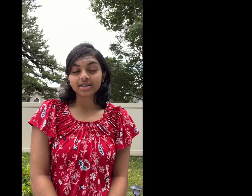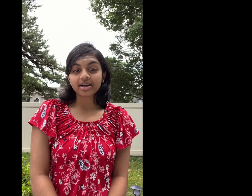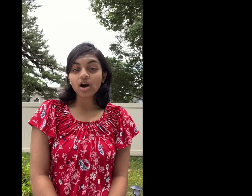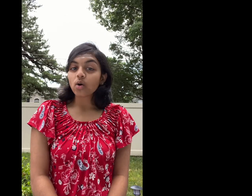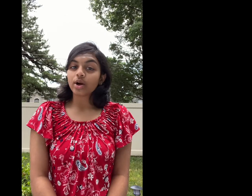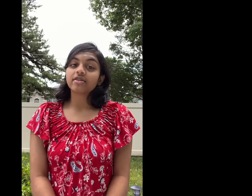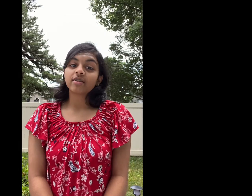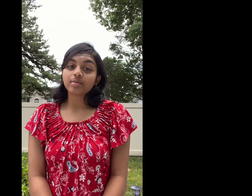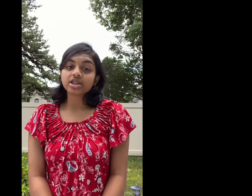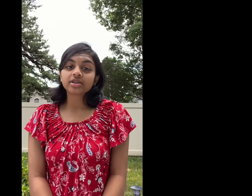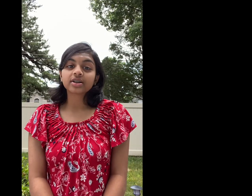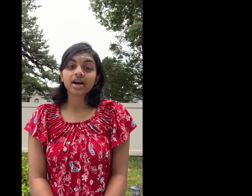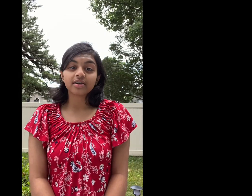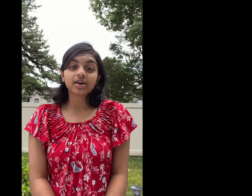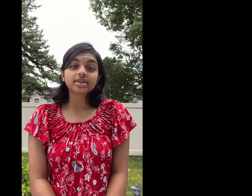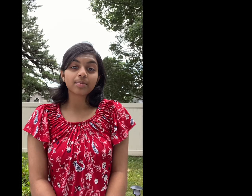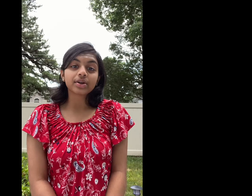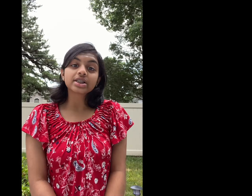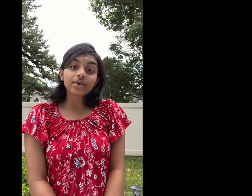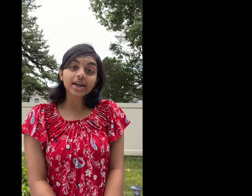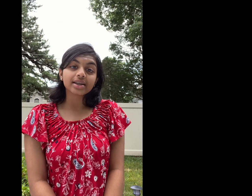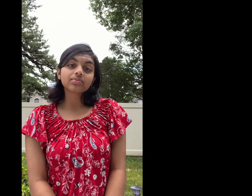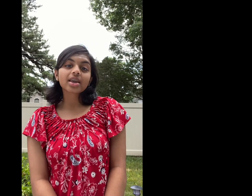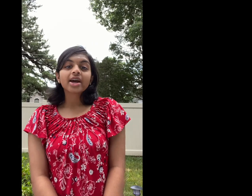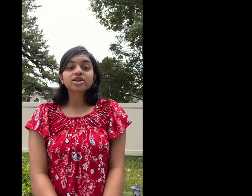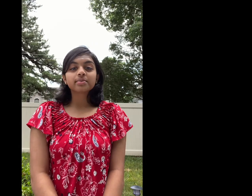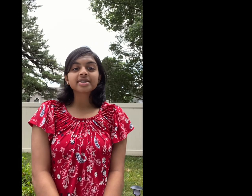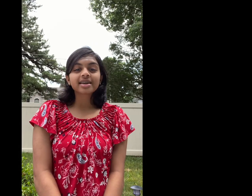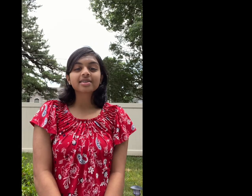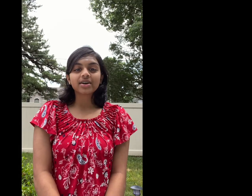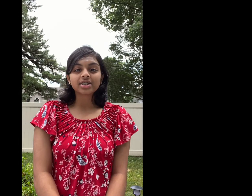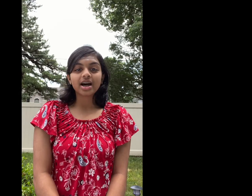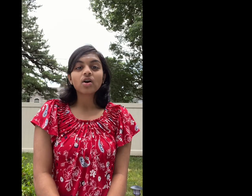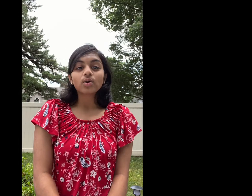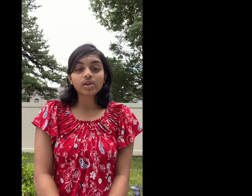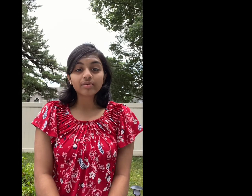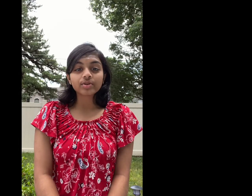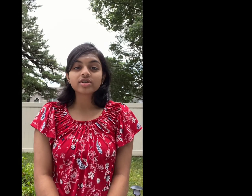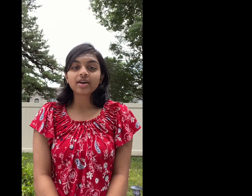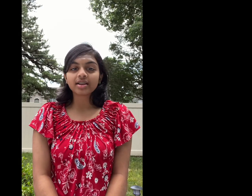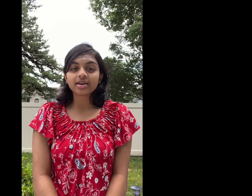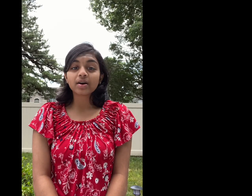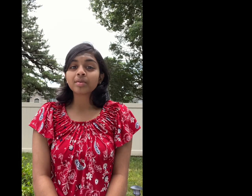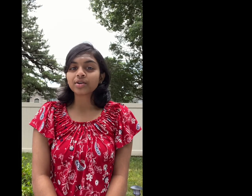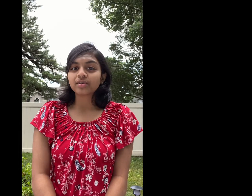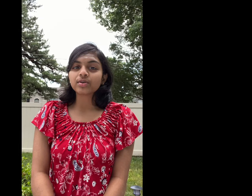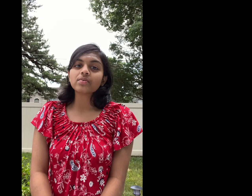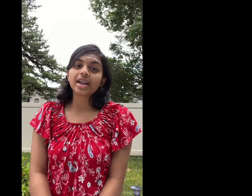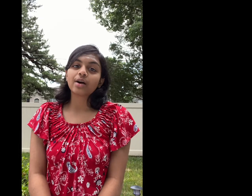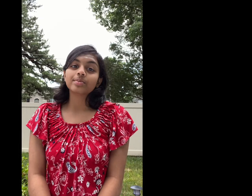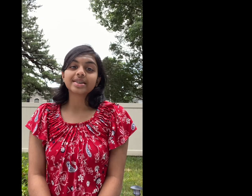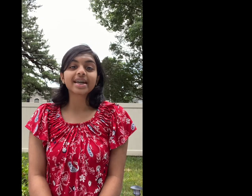Arsikere, Karnataka, where the famous Shivalaya temple is located. She will be singing the vachana Ullavaru Shivalayava